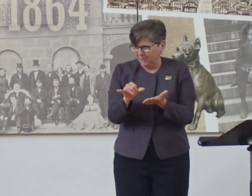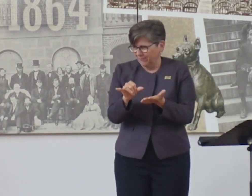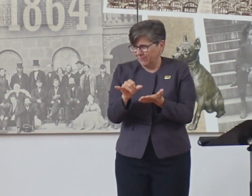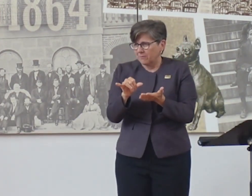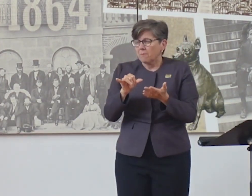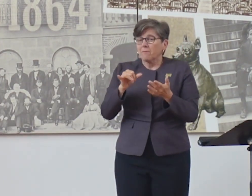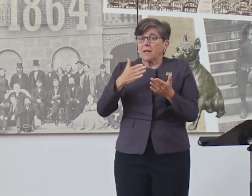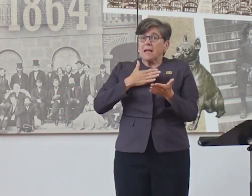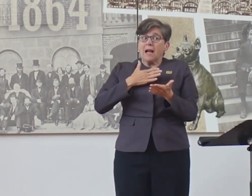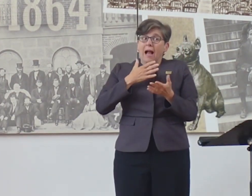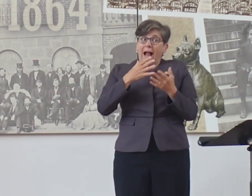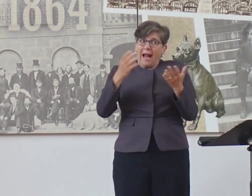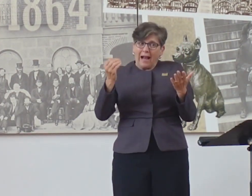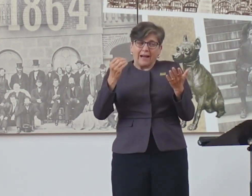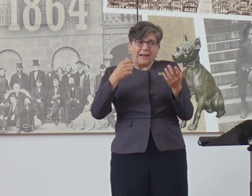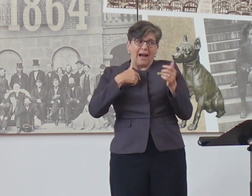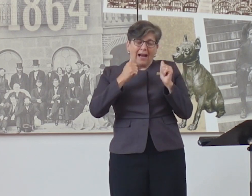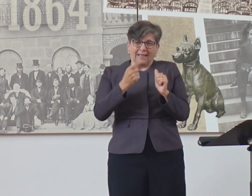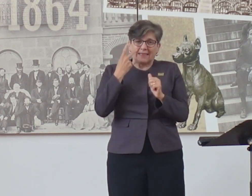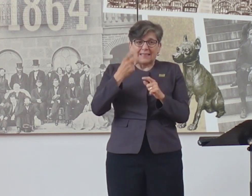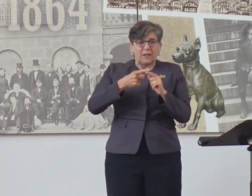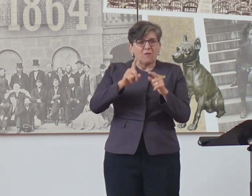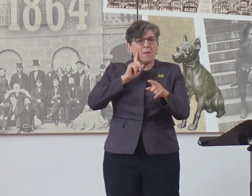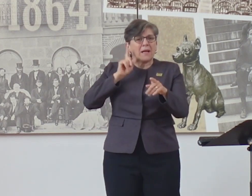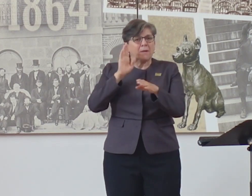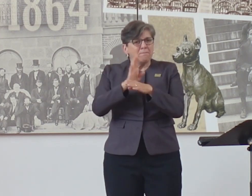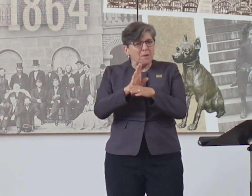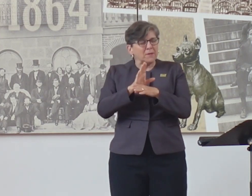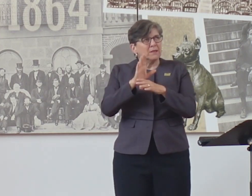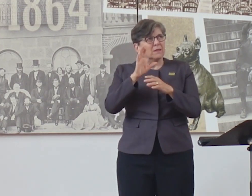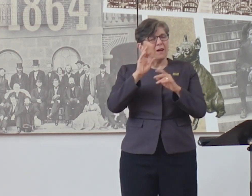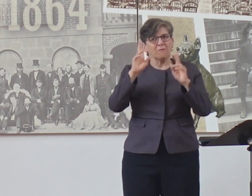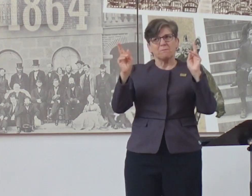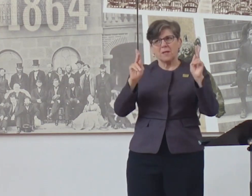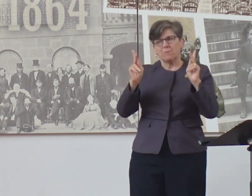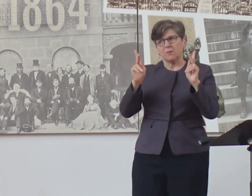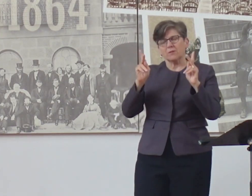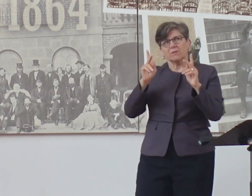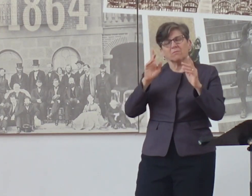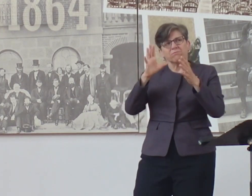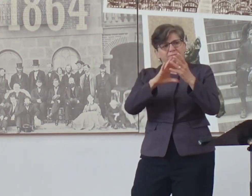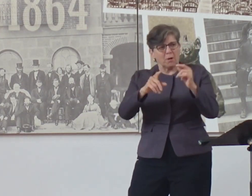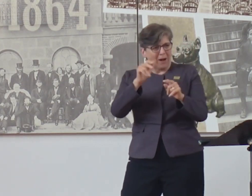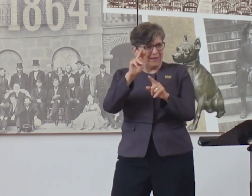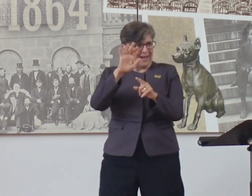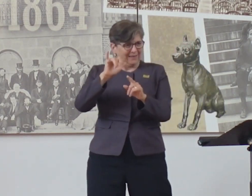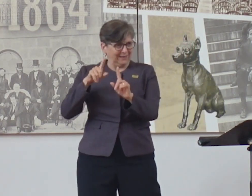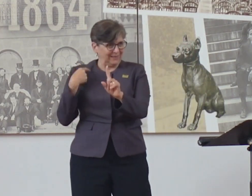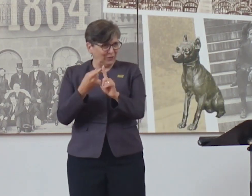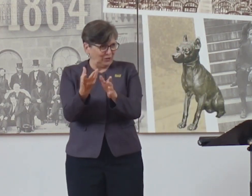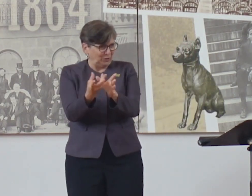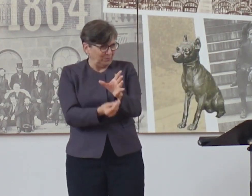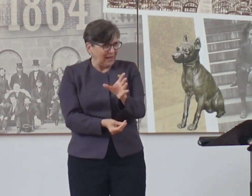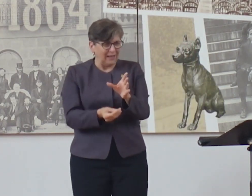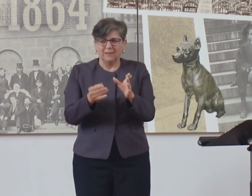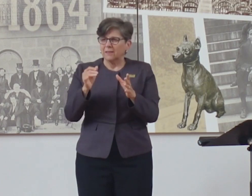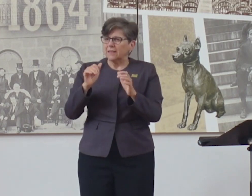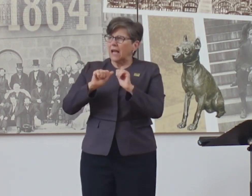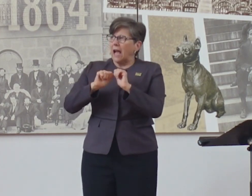her go through that was a significant accomplishment. And I can see from the commitment of the individuals who share stories about Nancy